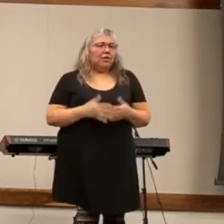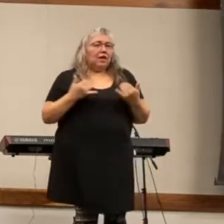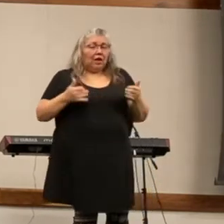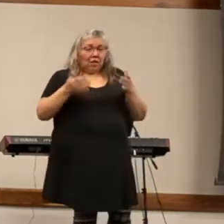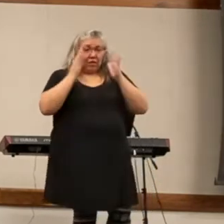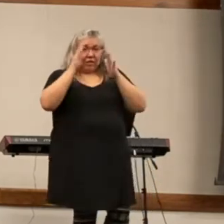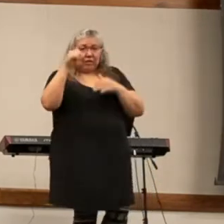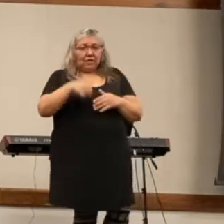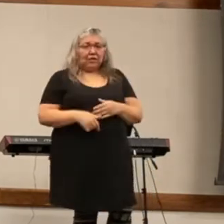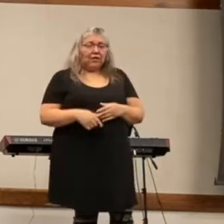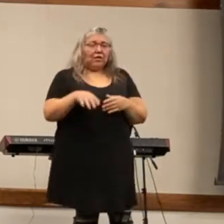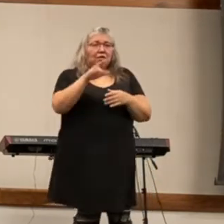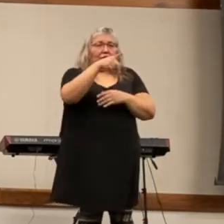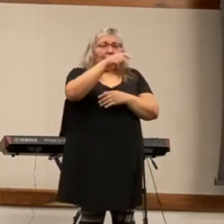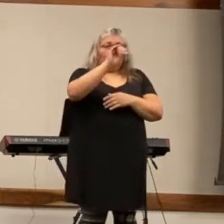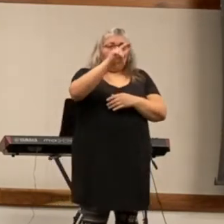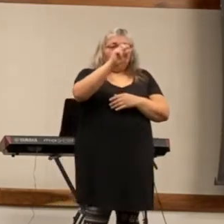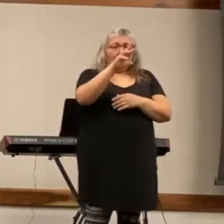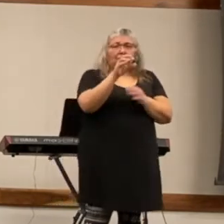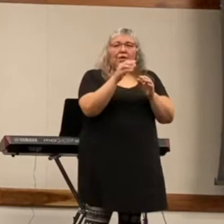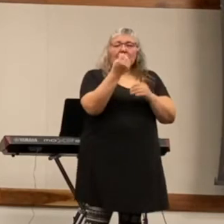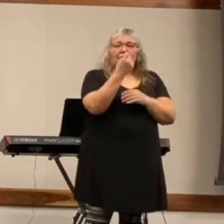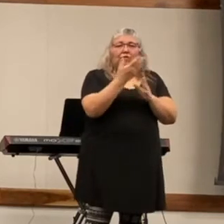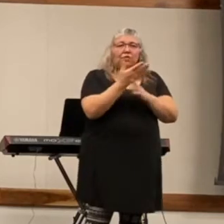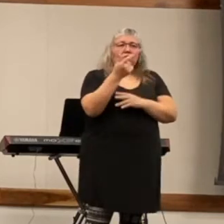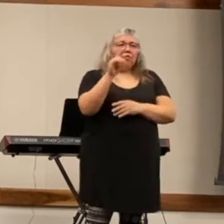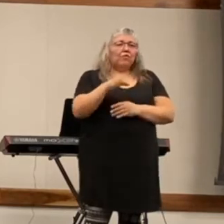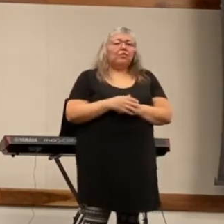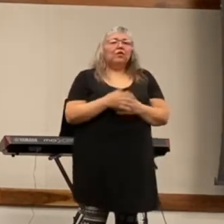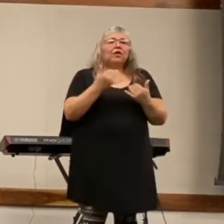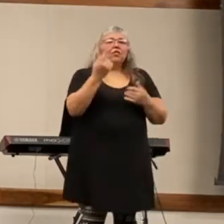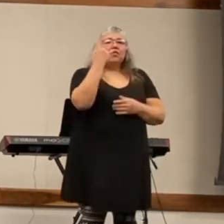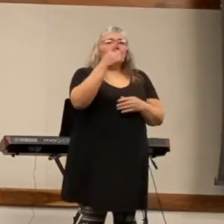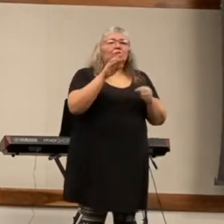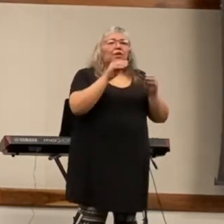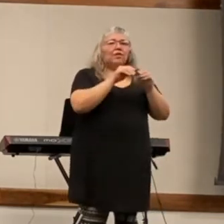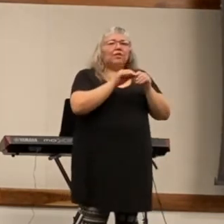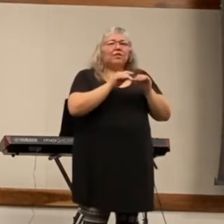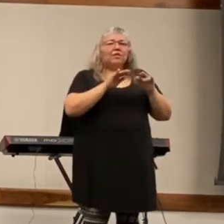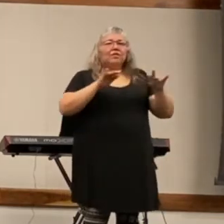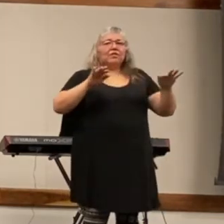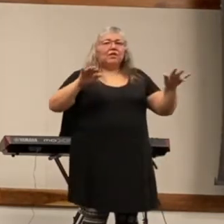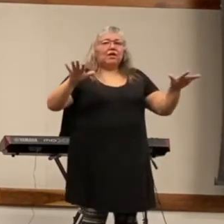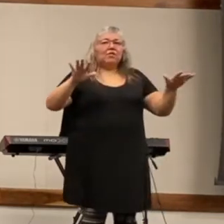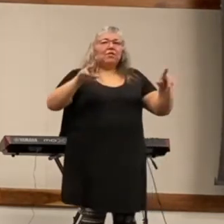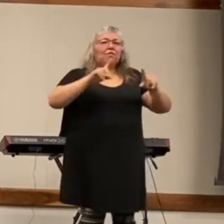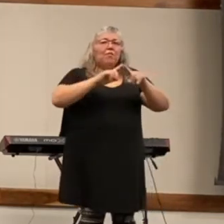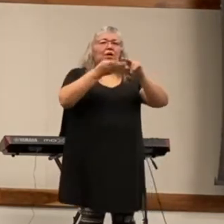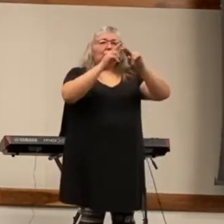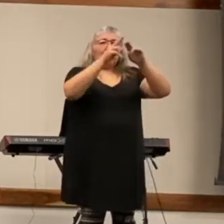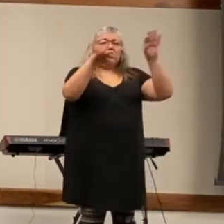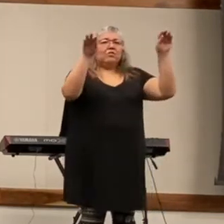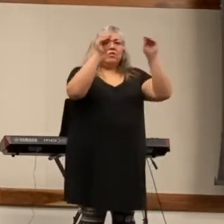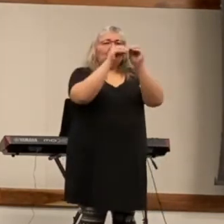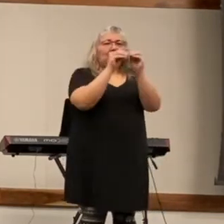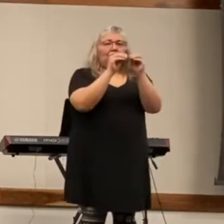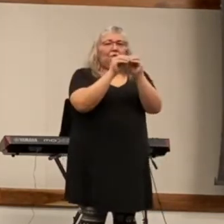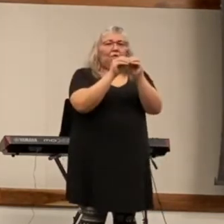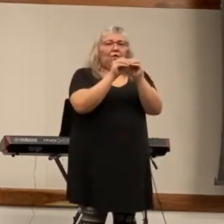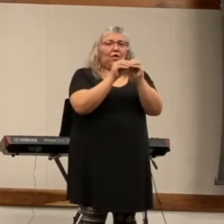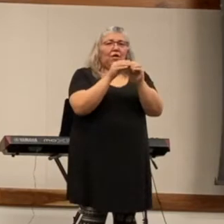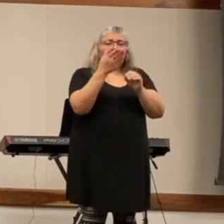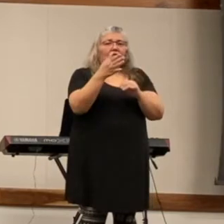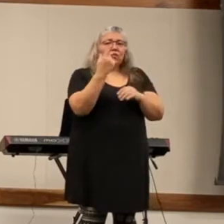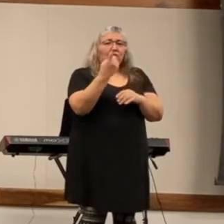Listen to this. Proverbs 11:24 says this. There is one who scatters and yet increases all the more.